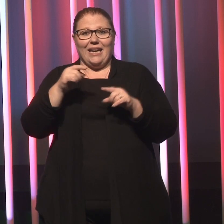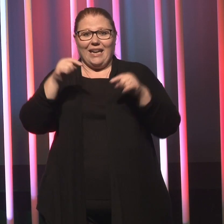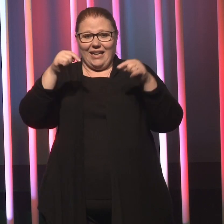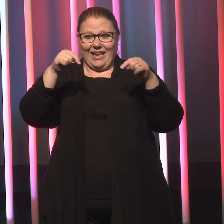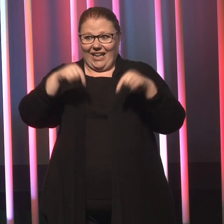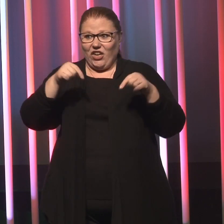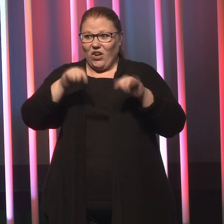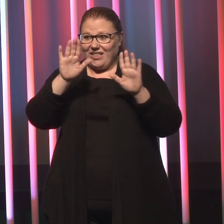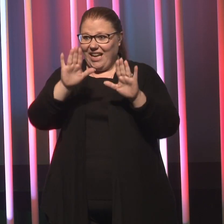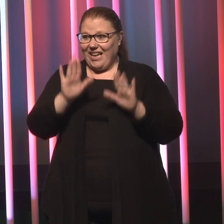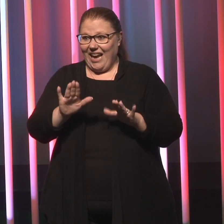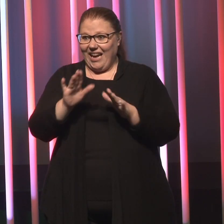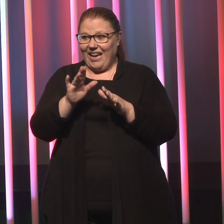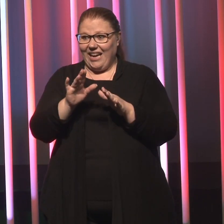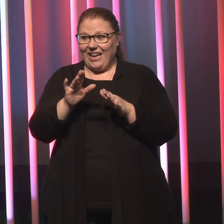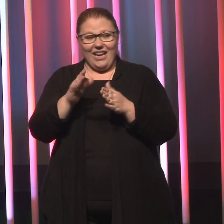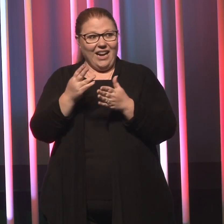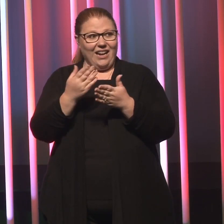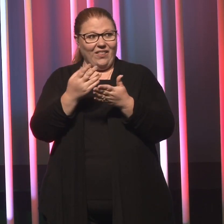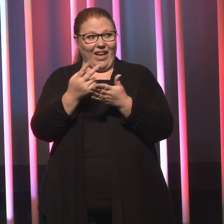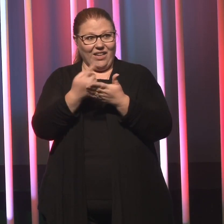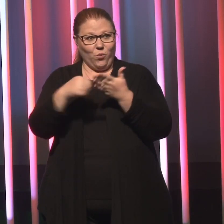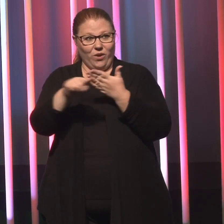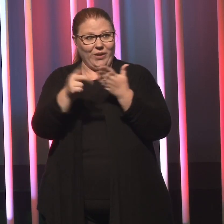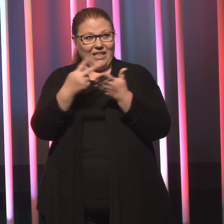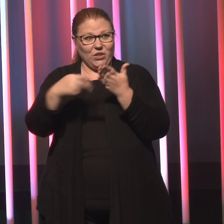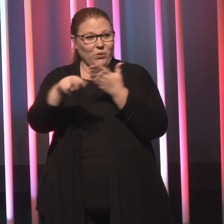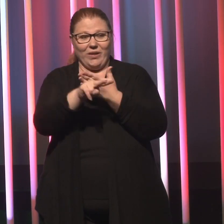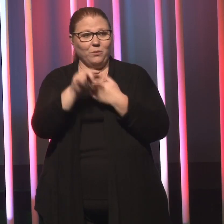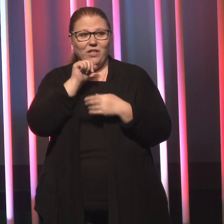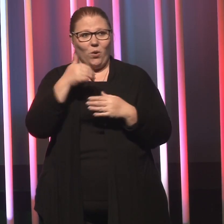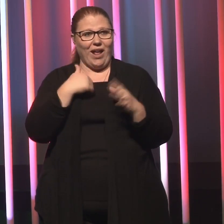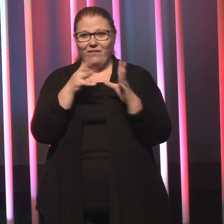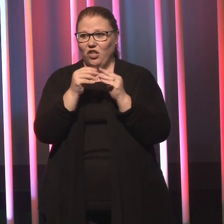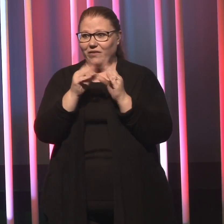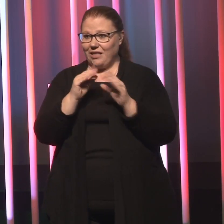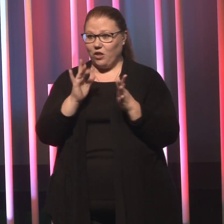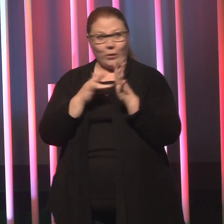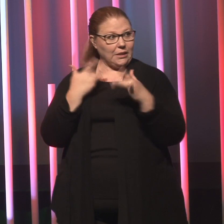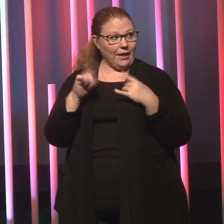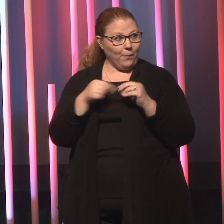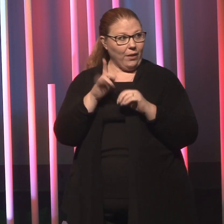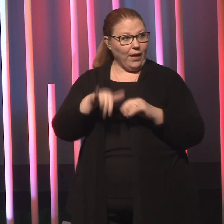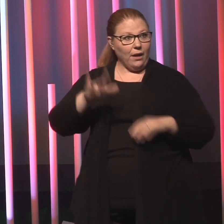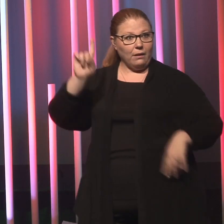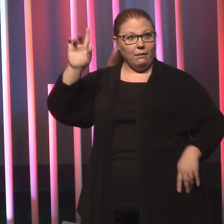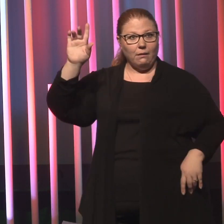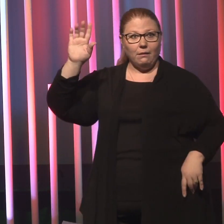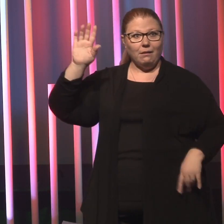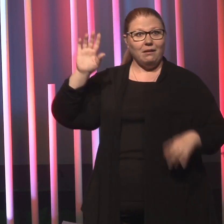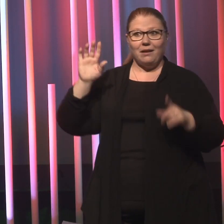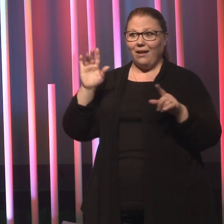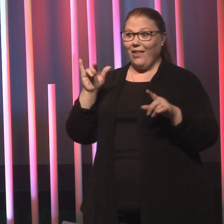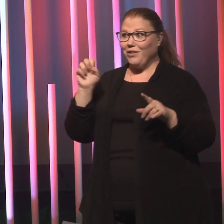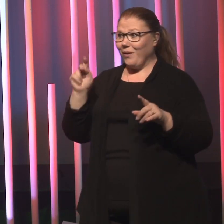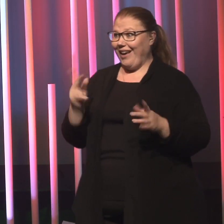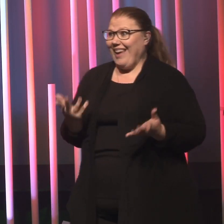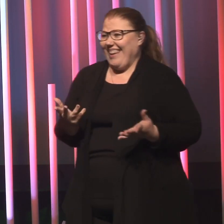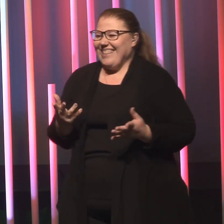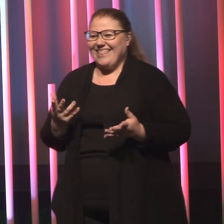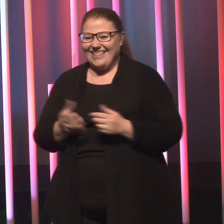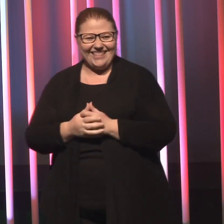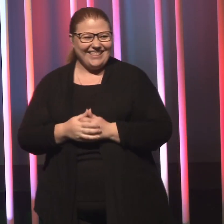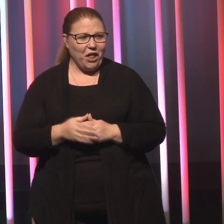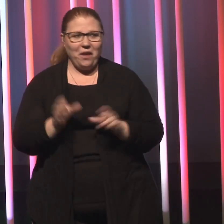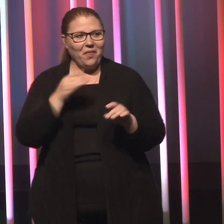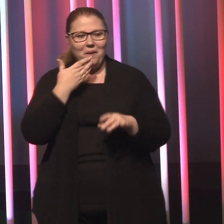weeks. Are you with me? How many say amen? How many of y'all are excited about that? It's okay. You're not going